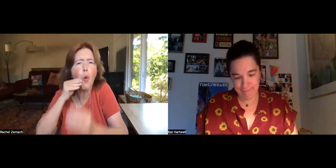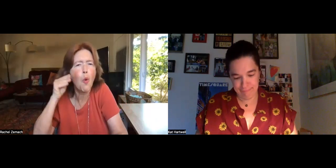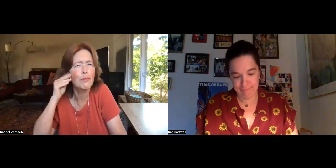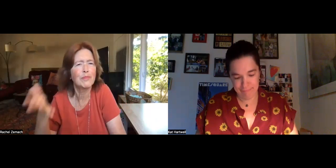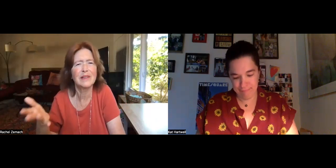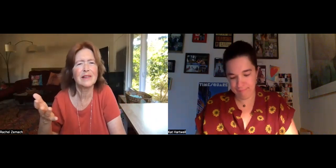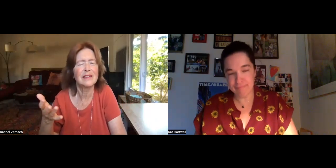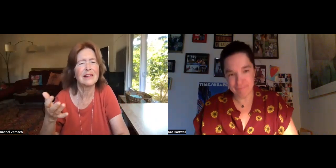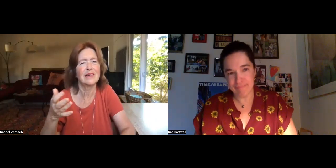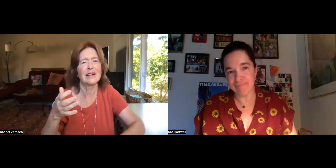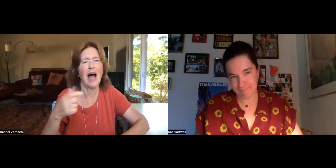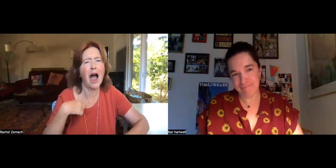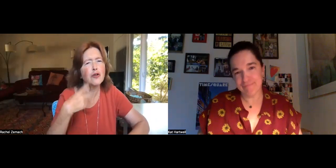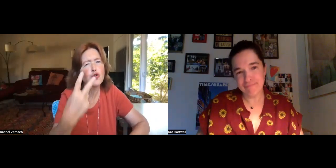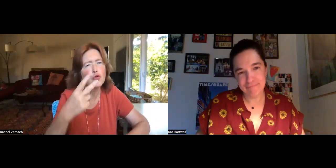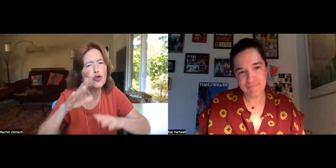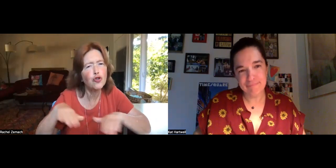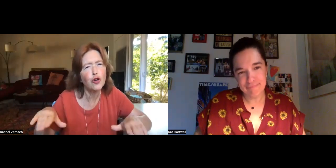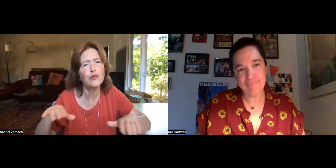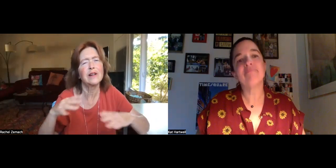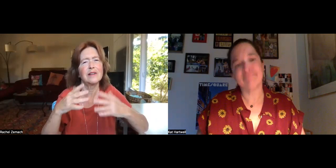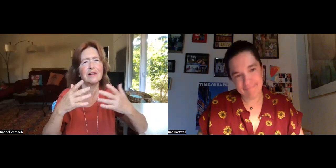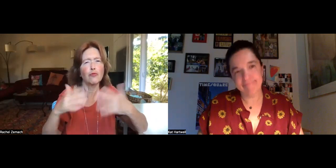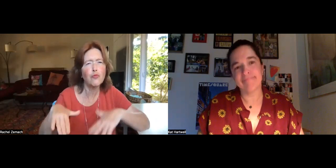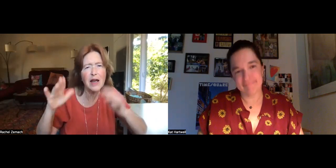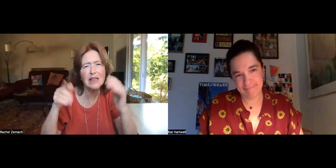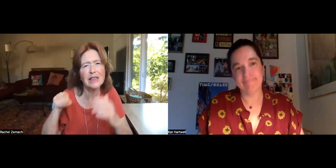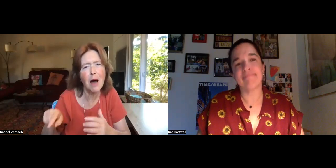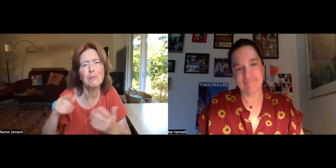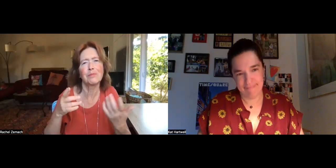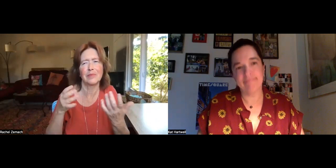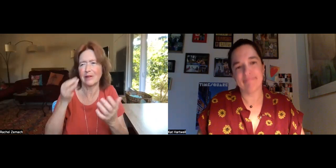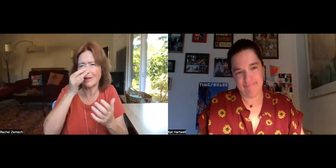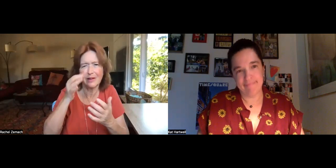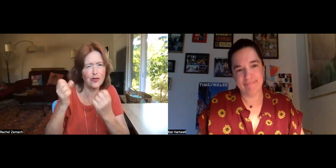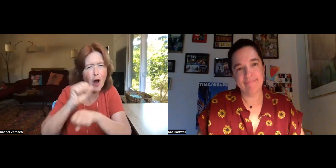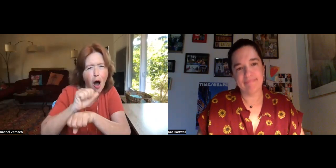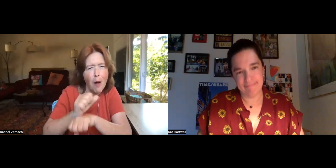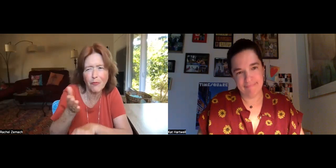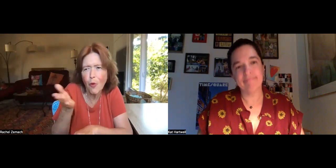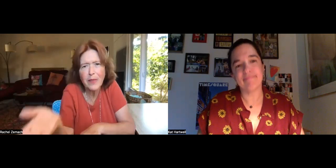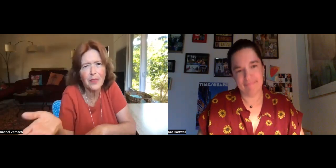woman. I have two children. Raise them. The child right